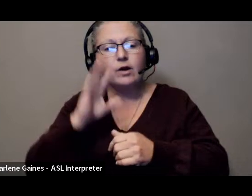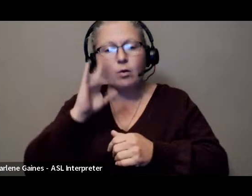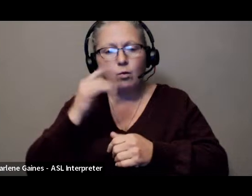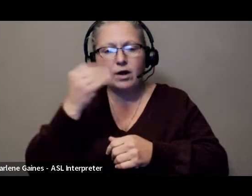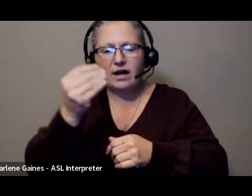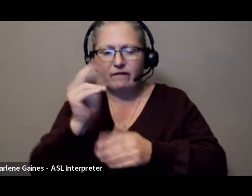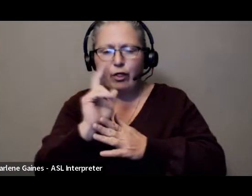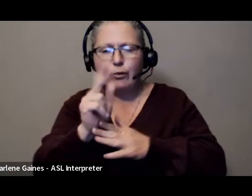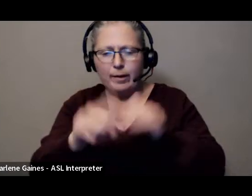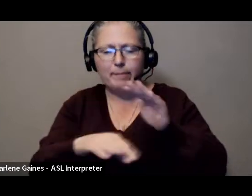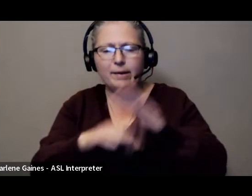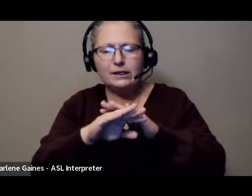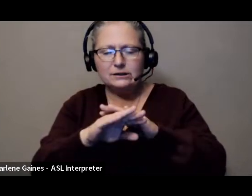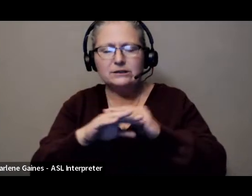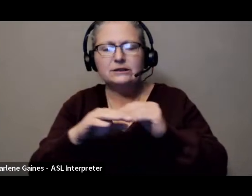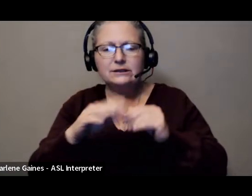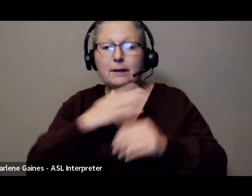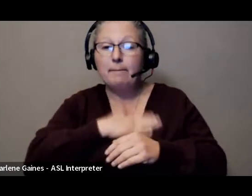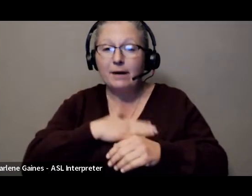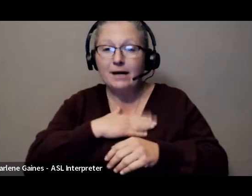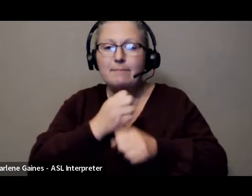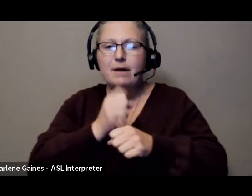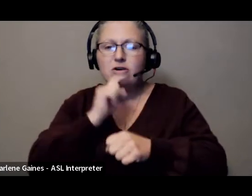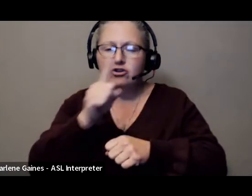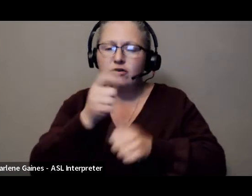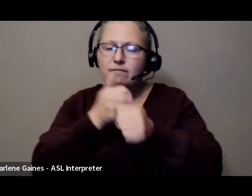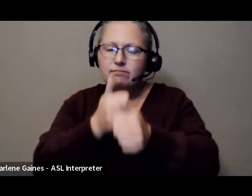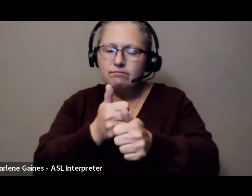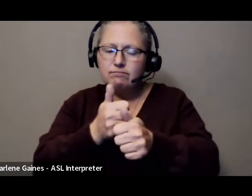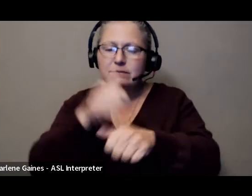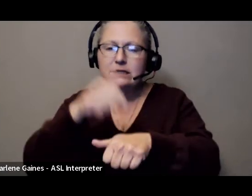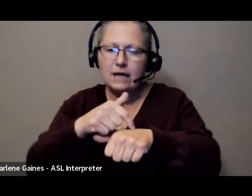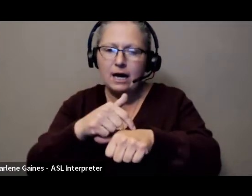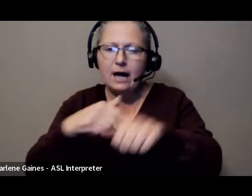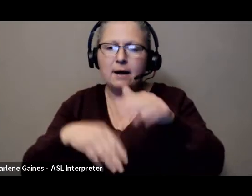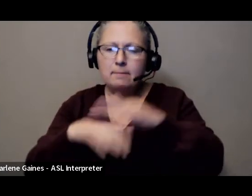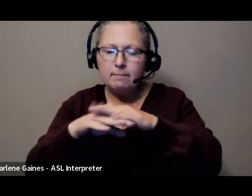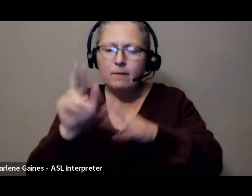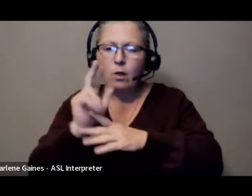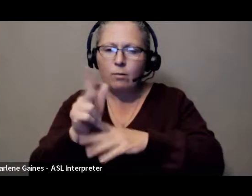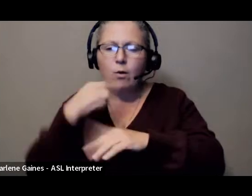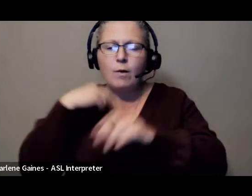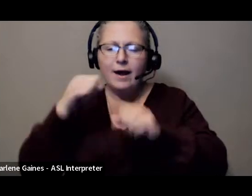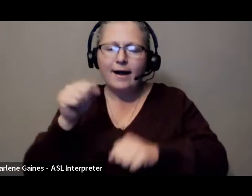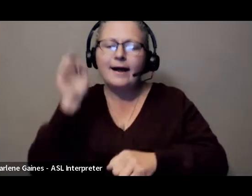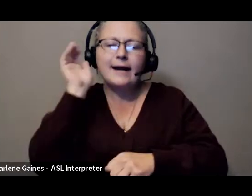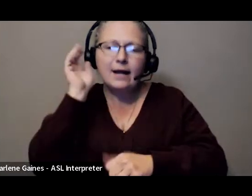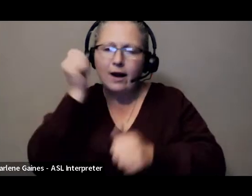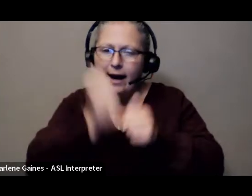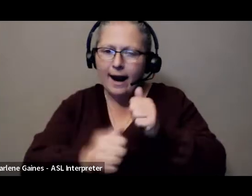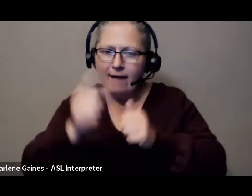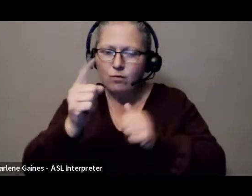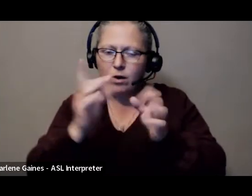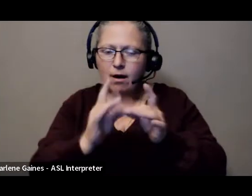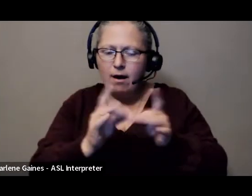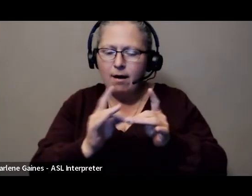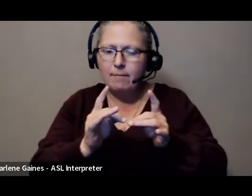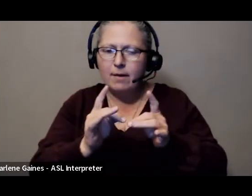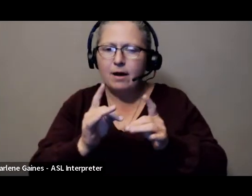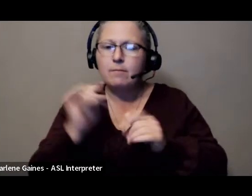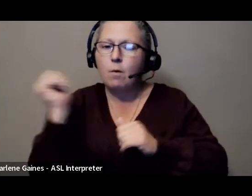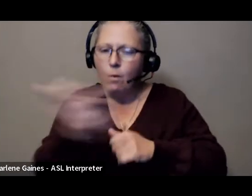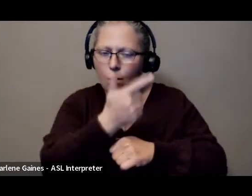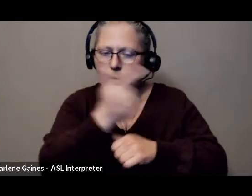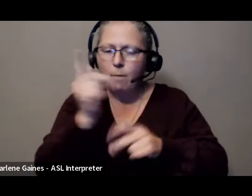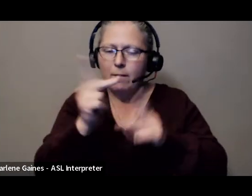minutes. Please make sure you stick to the time that's been allotted so we can hear everybody's comment as they're all